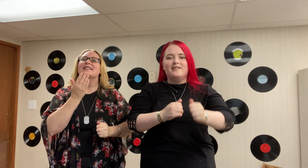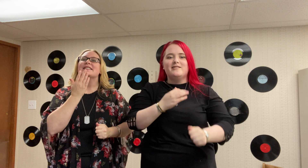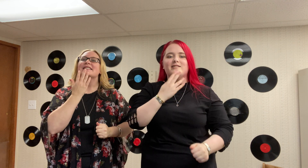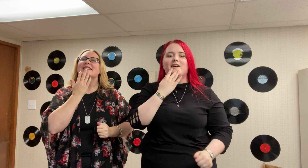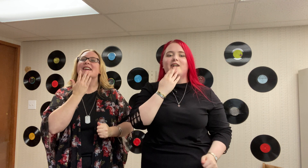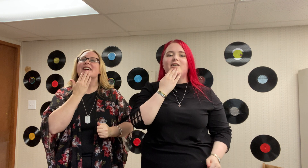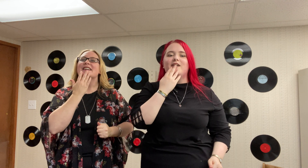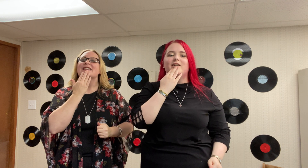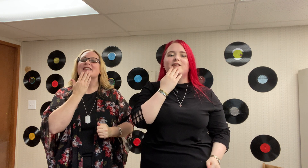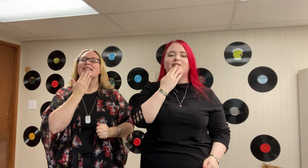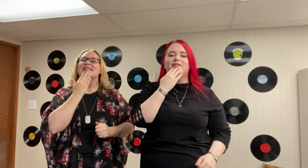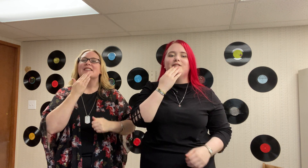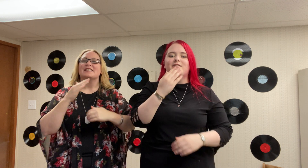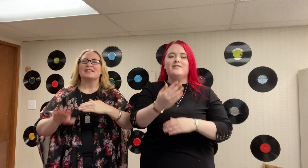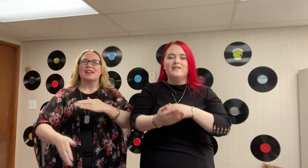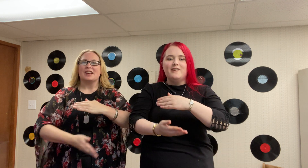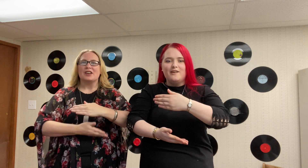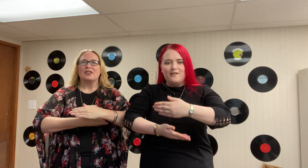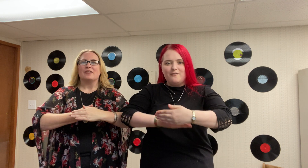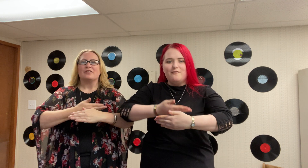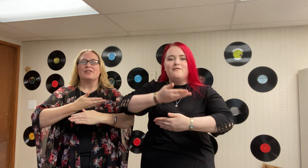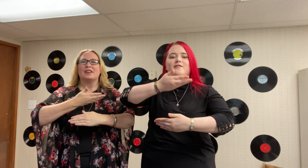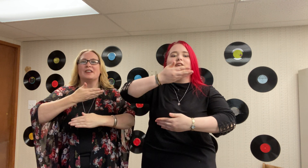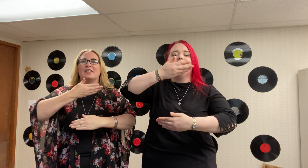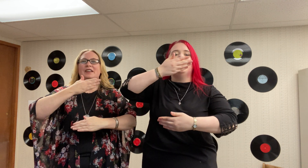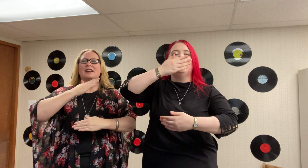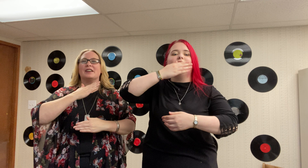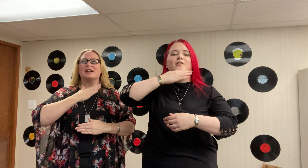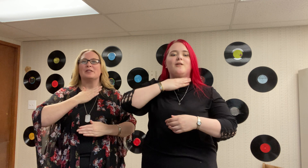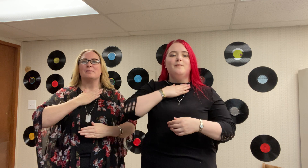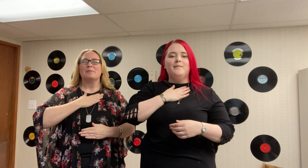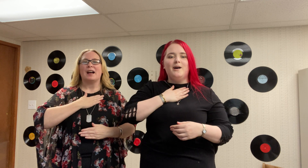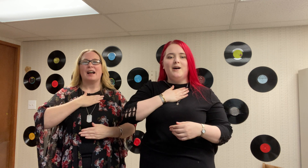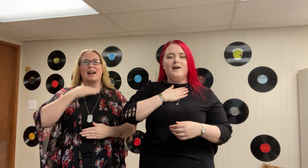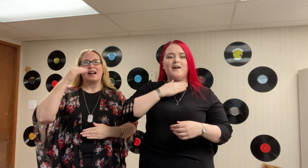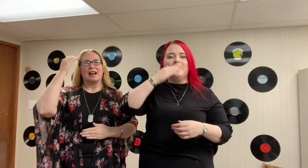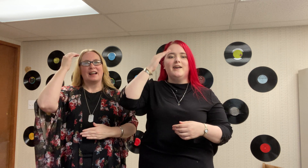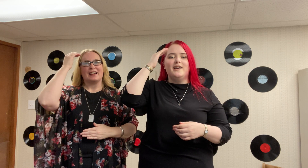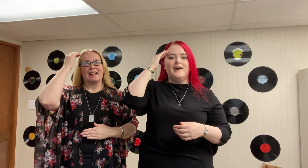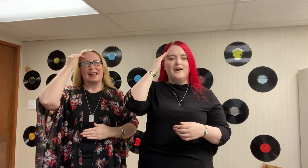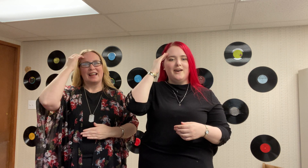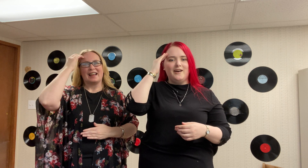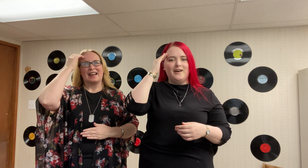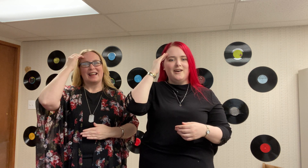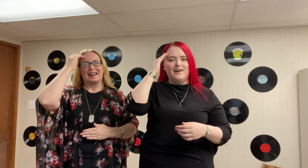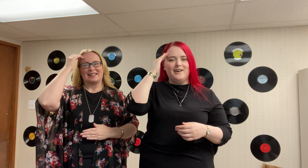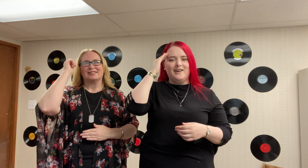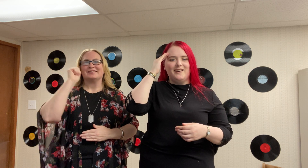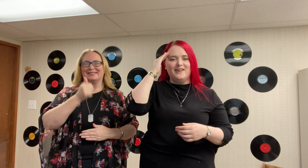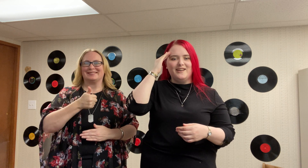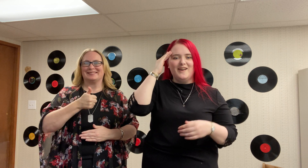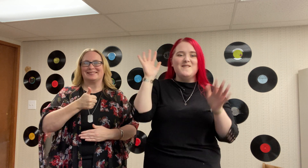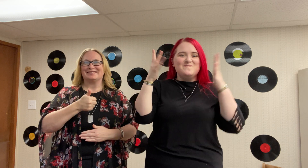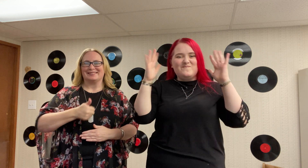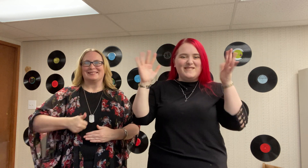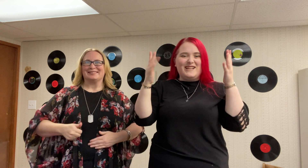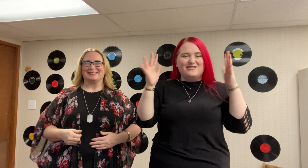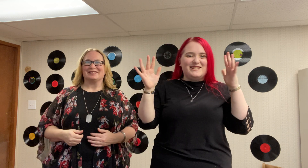brightest colors fill my head. That was so